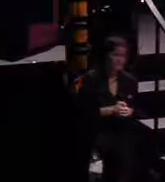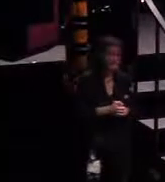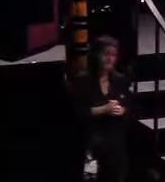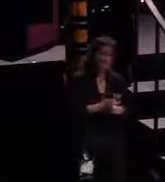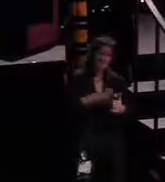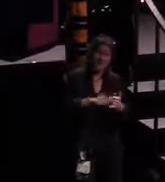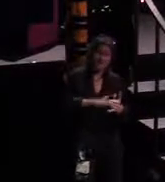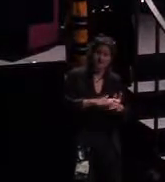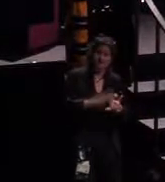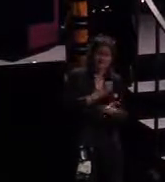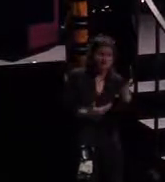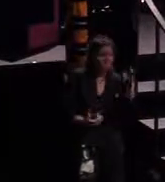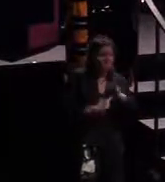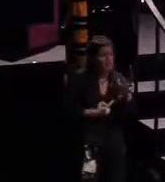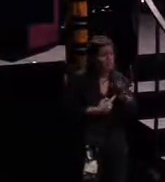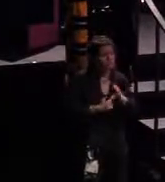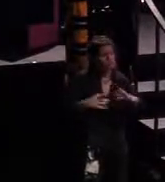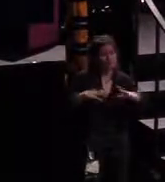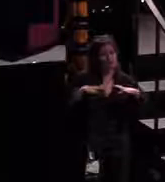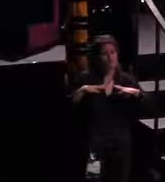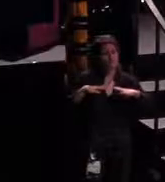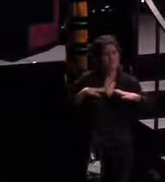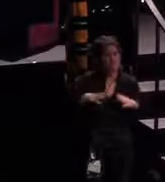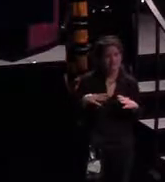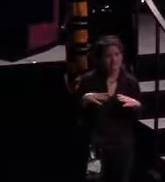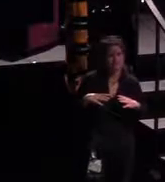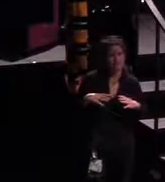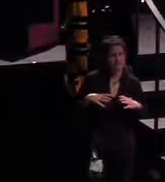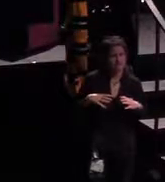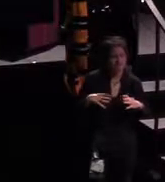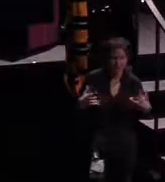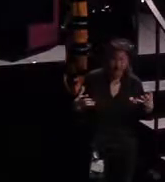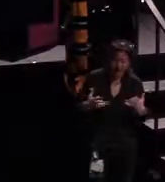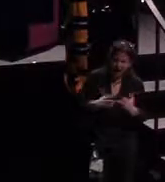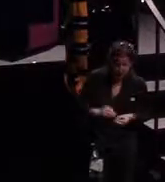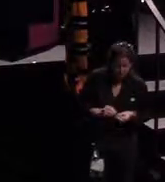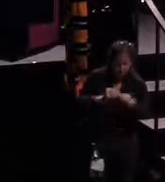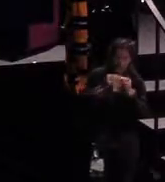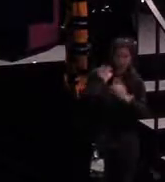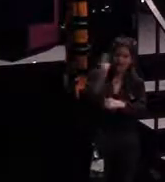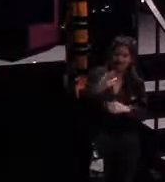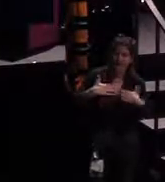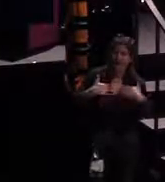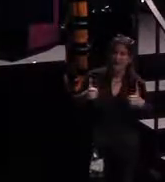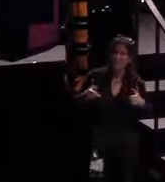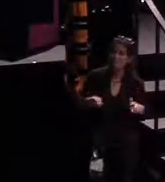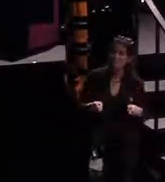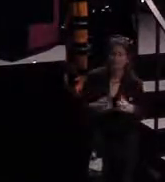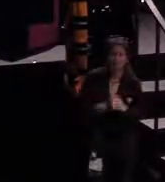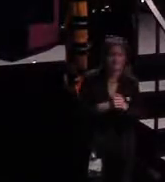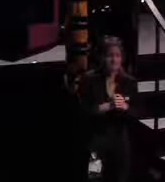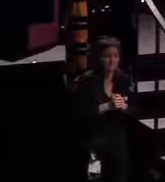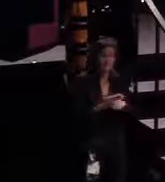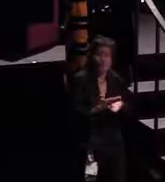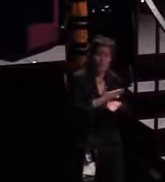Finally, the importance of rest. How to make art in healthy ways. Earlier